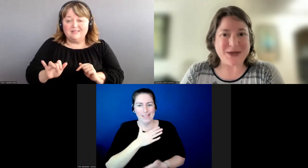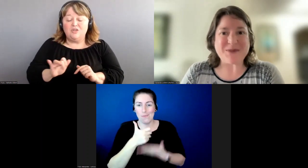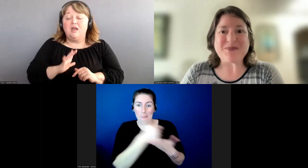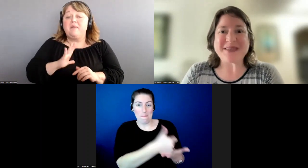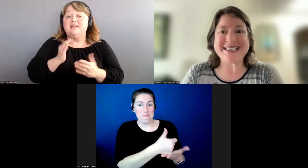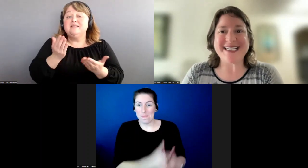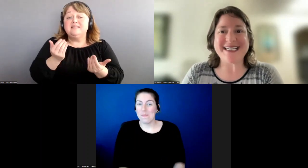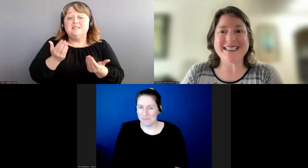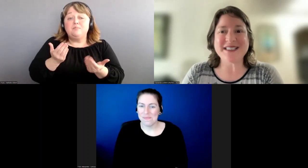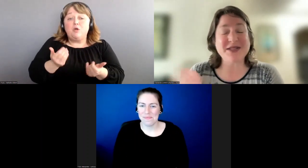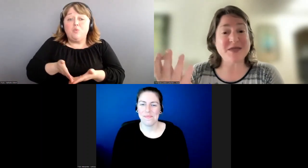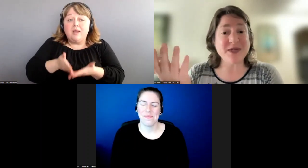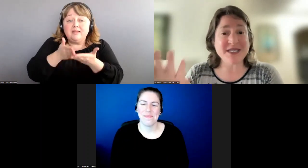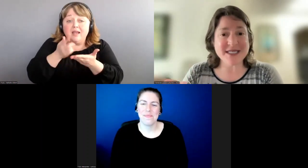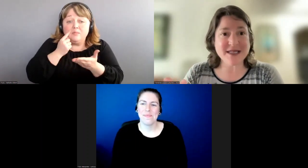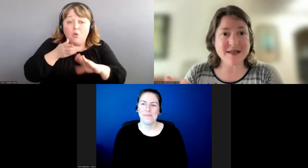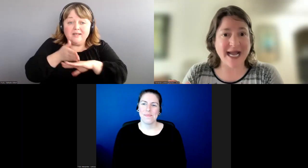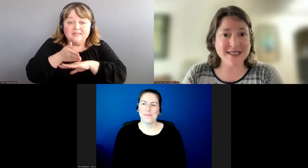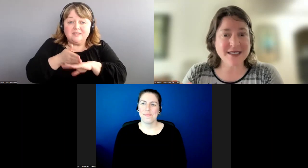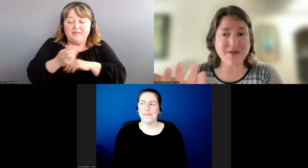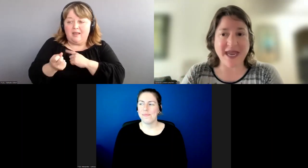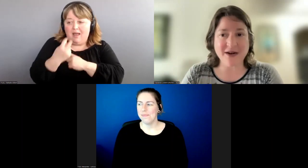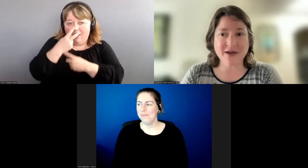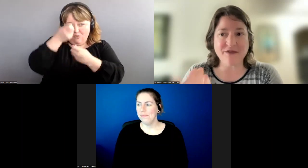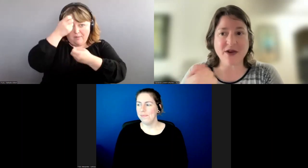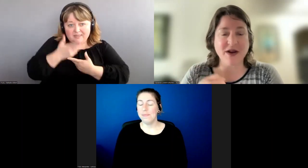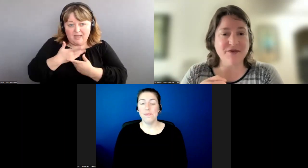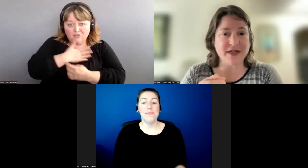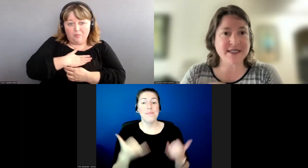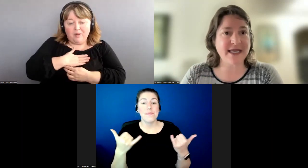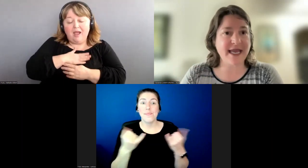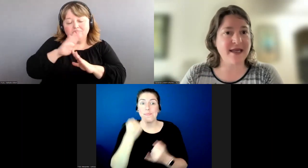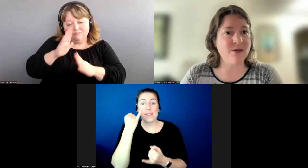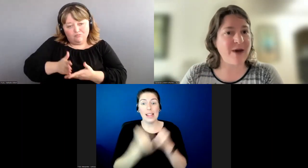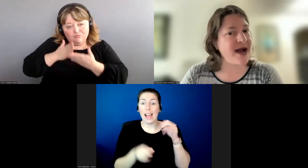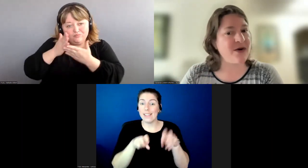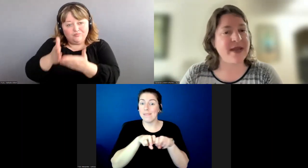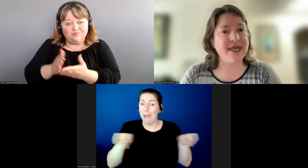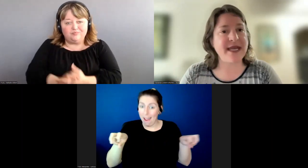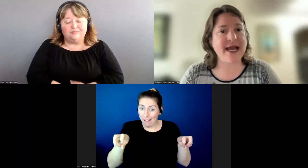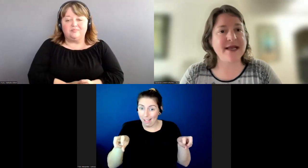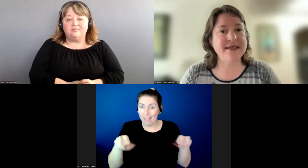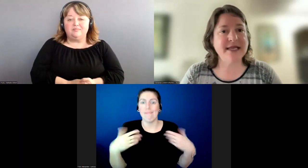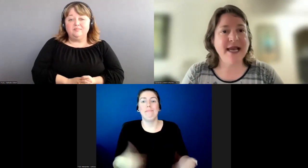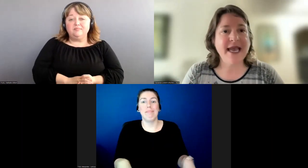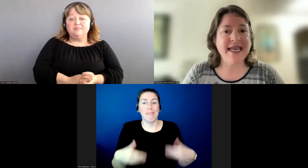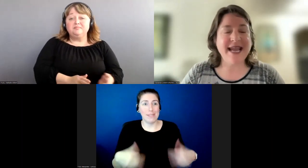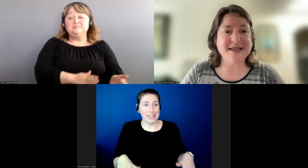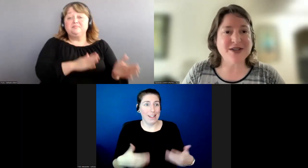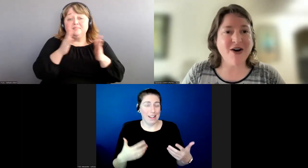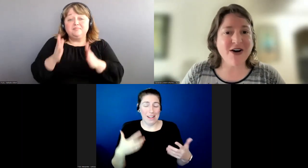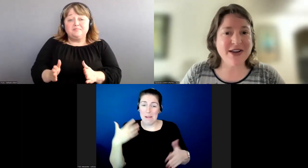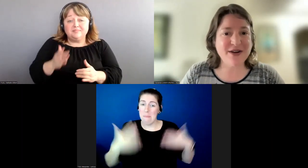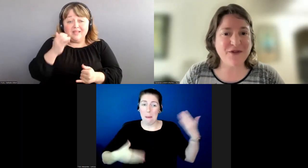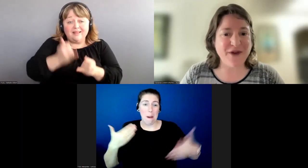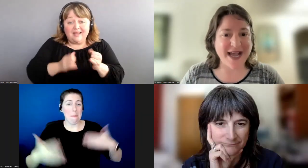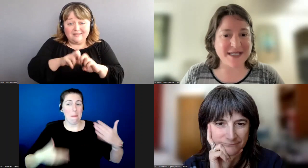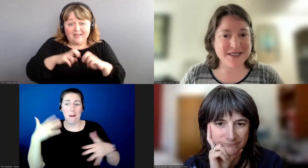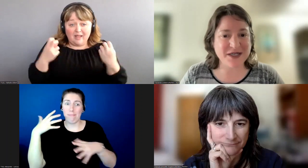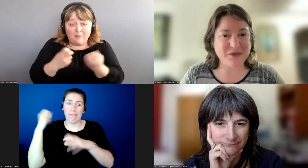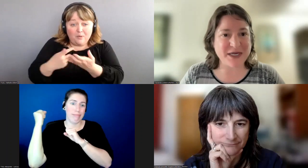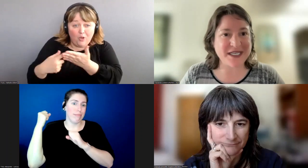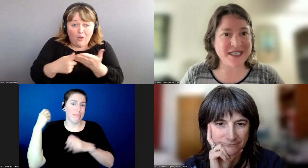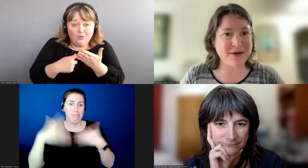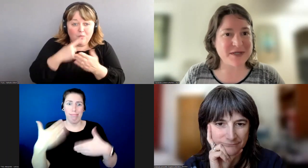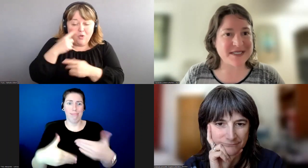back to you. So this brings us to the last panel of the conference, and wow, it has gone